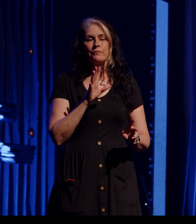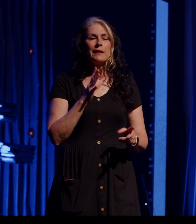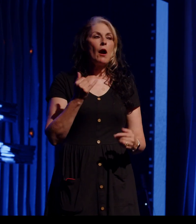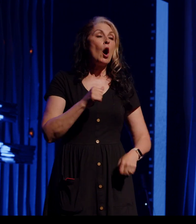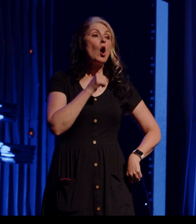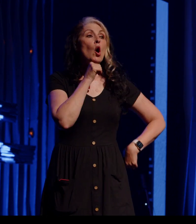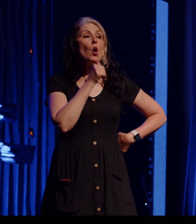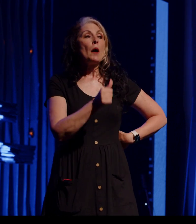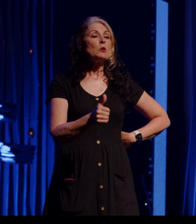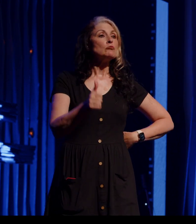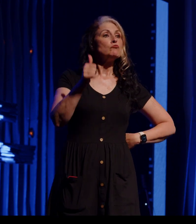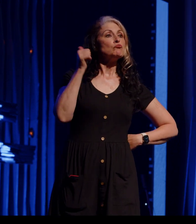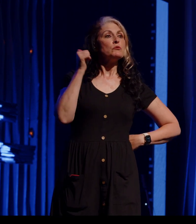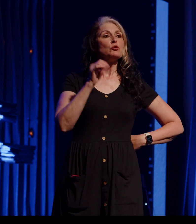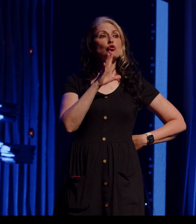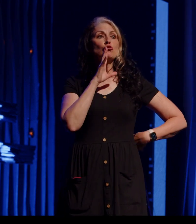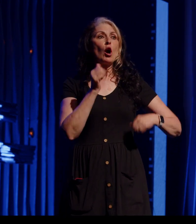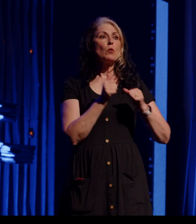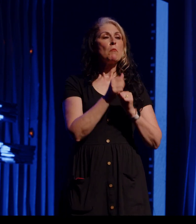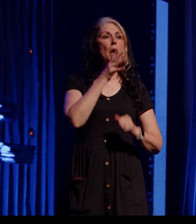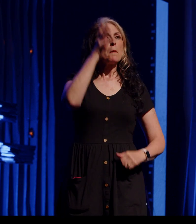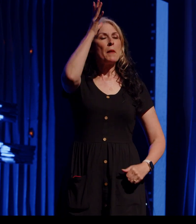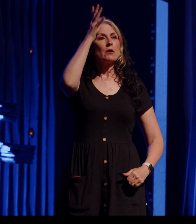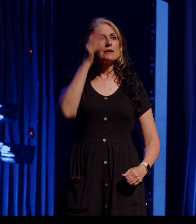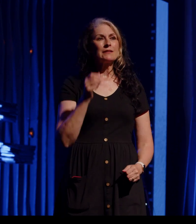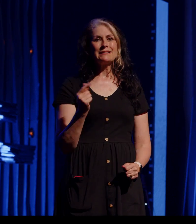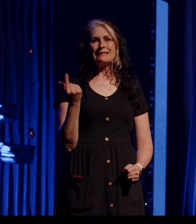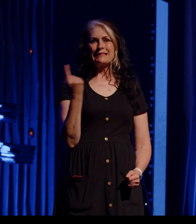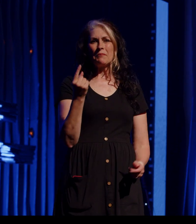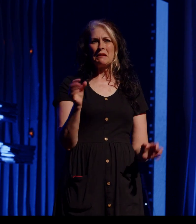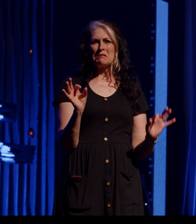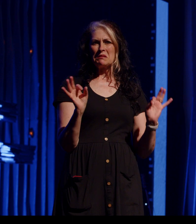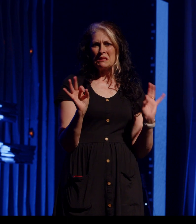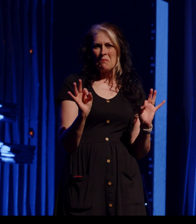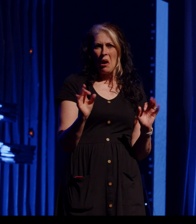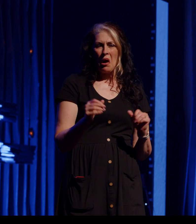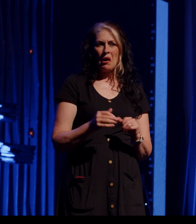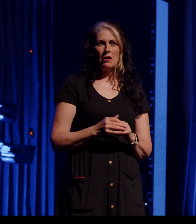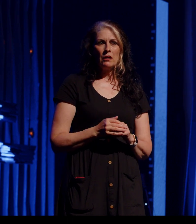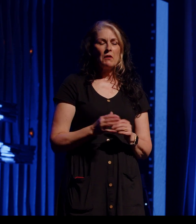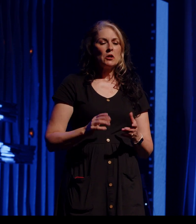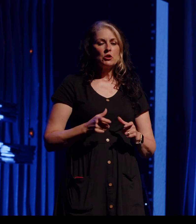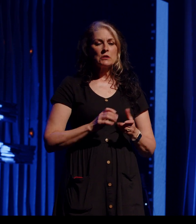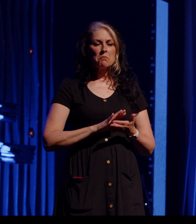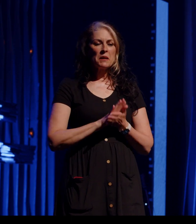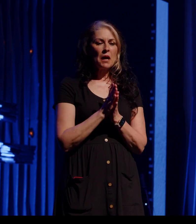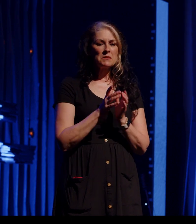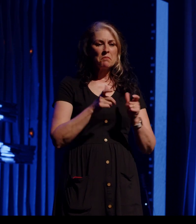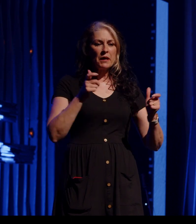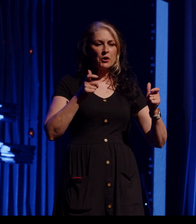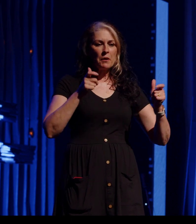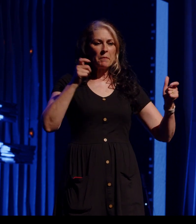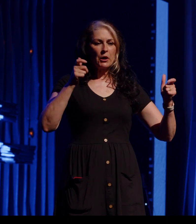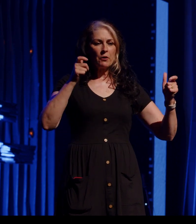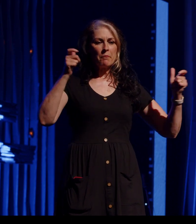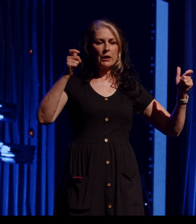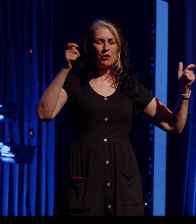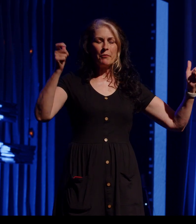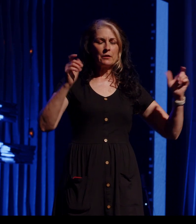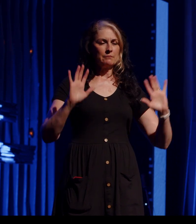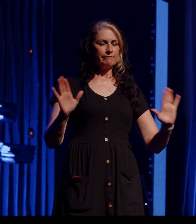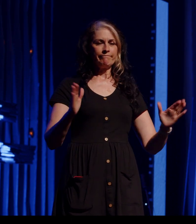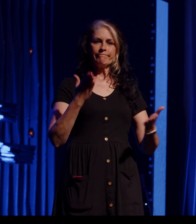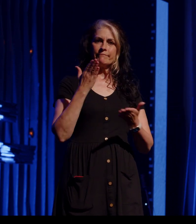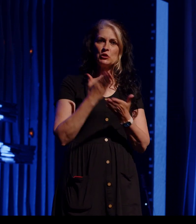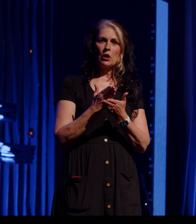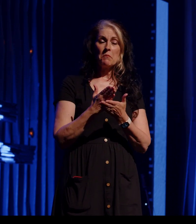a parent because of something that's pretty trivial, and they've let it become very, very big, and this may be a great weekend just to take care